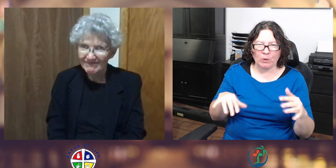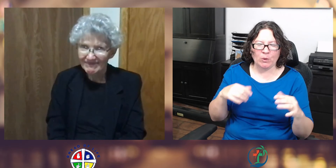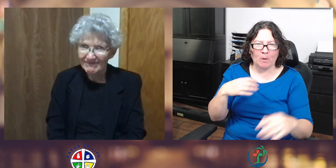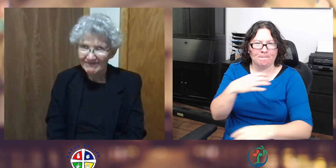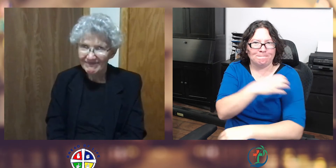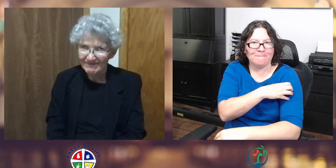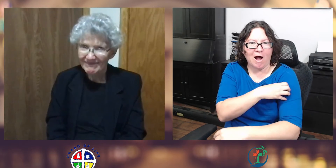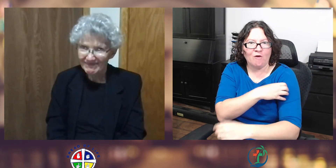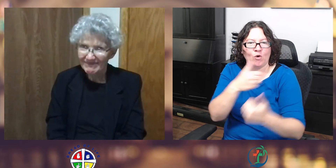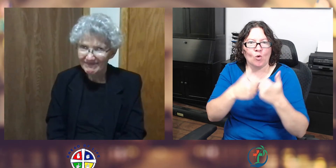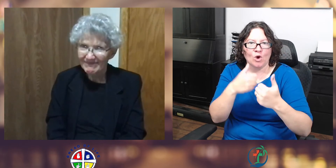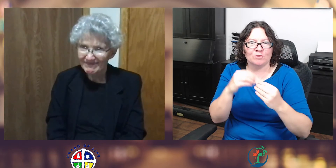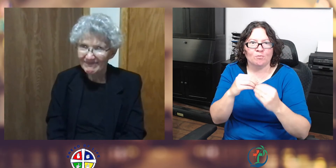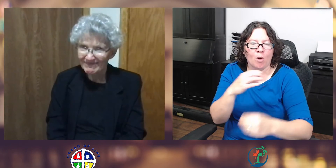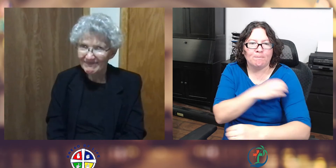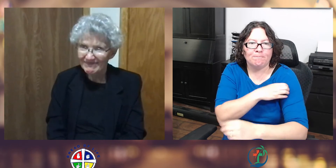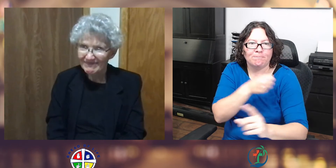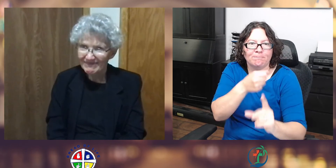It is.